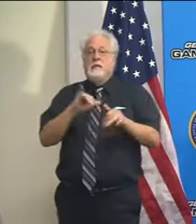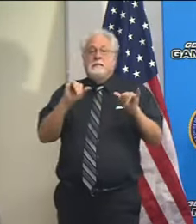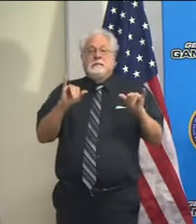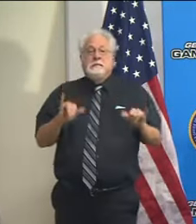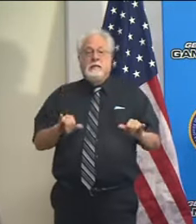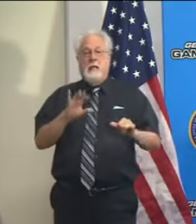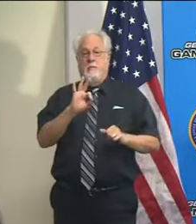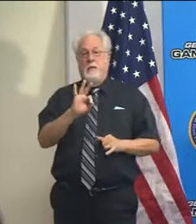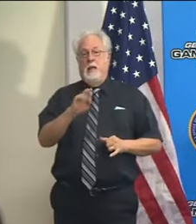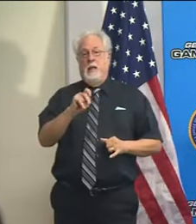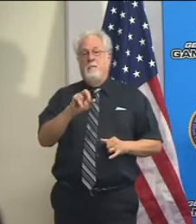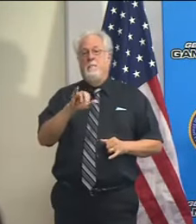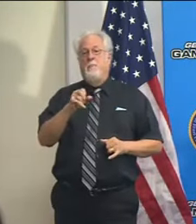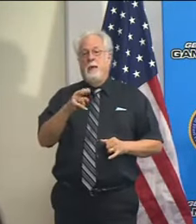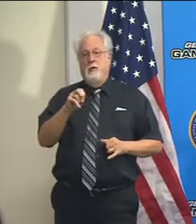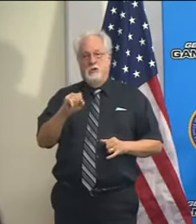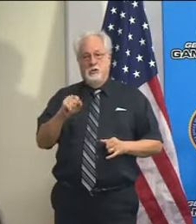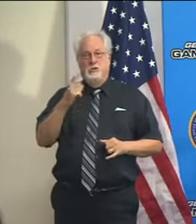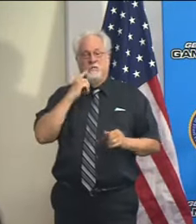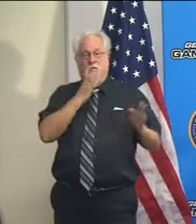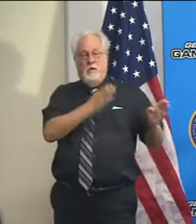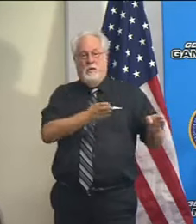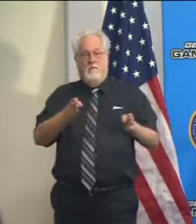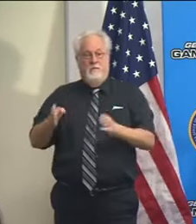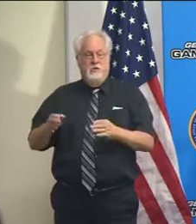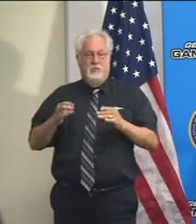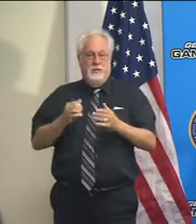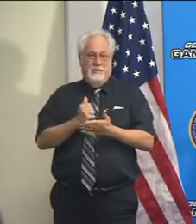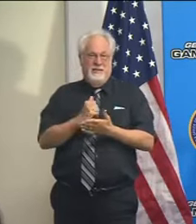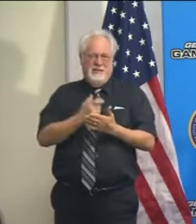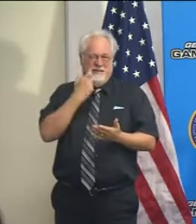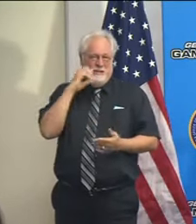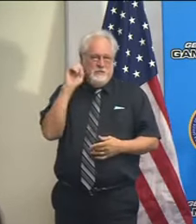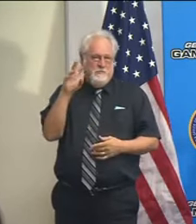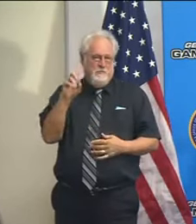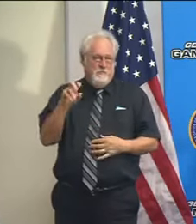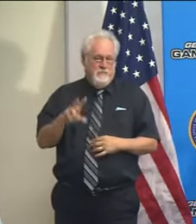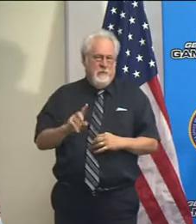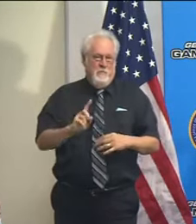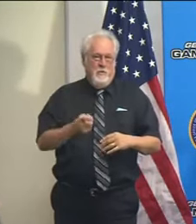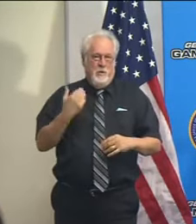9 parishes approved for individual assistance that I went through in just a moment ago.